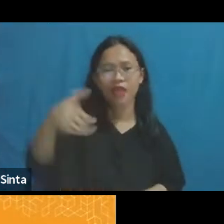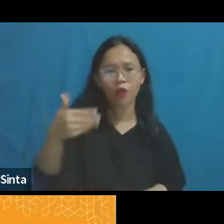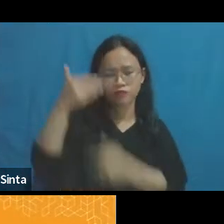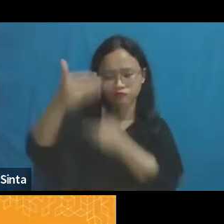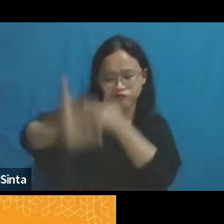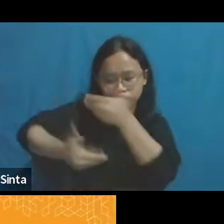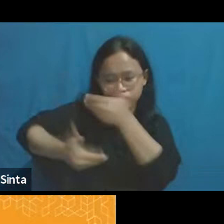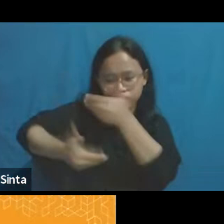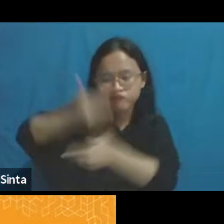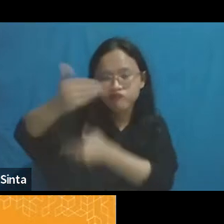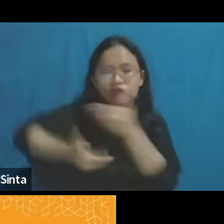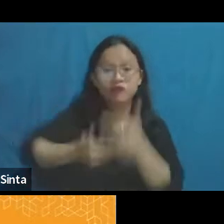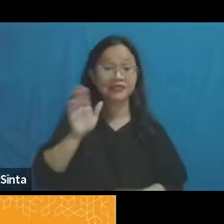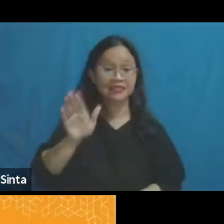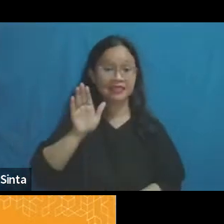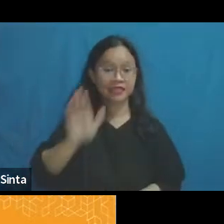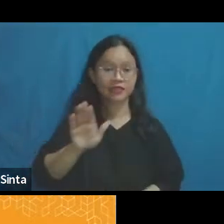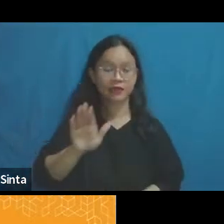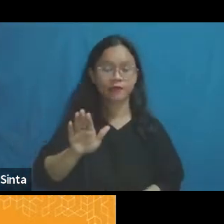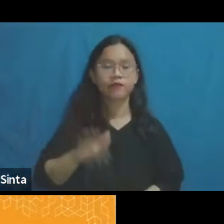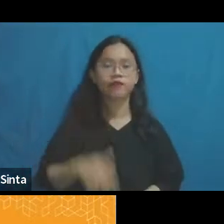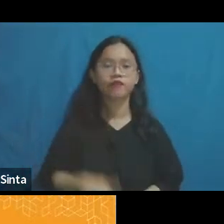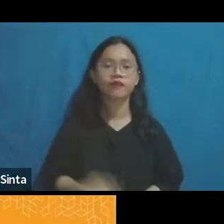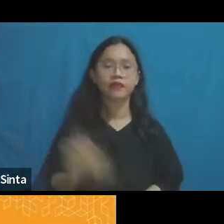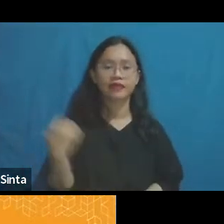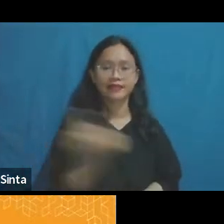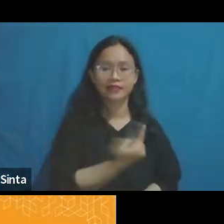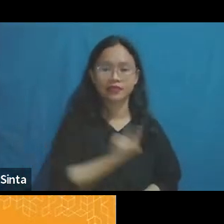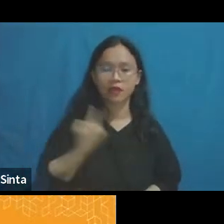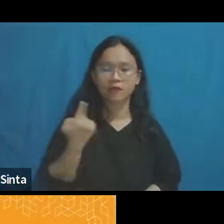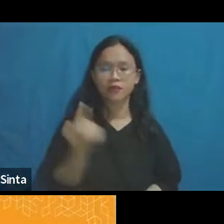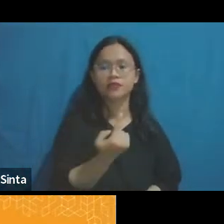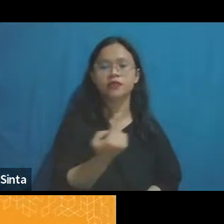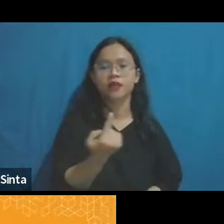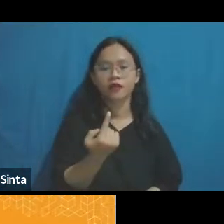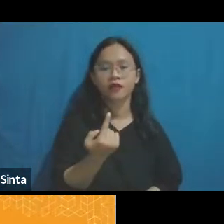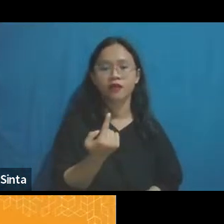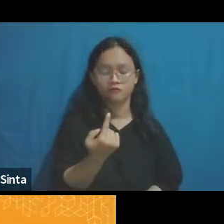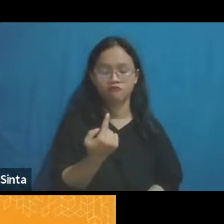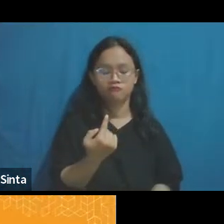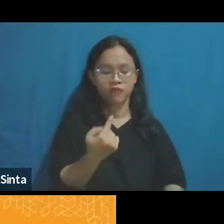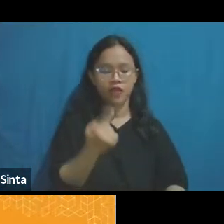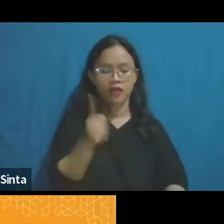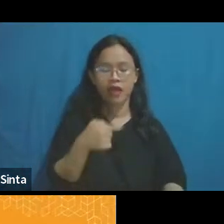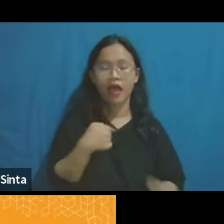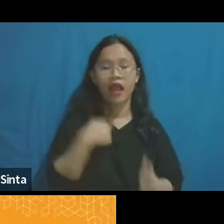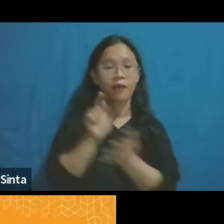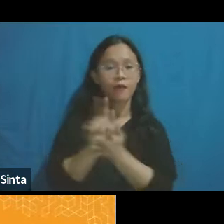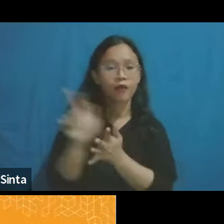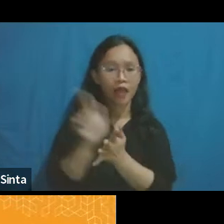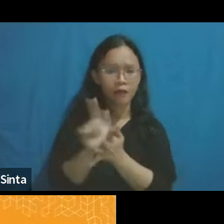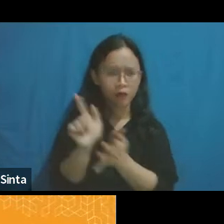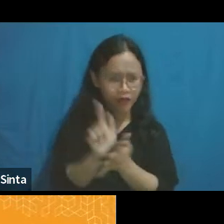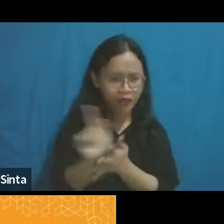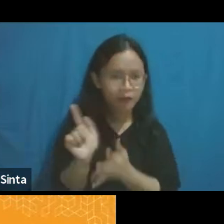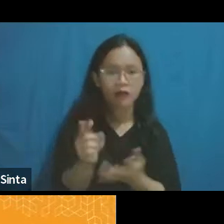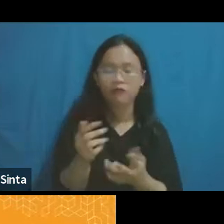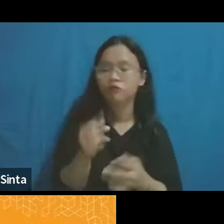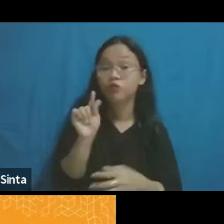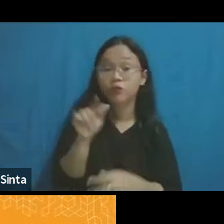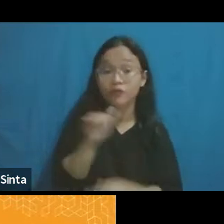provide reports for the government also to read, and also in the past years there's